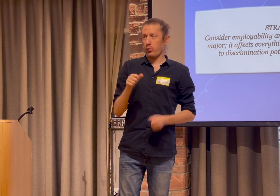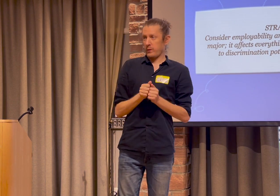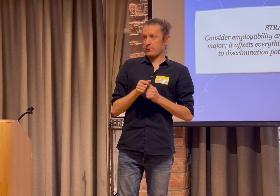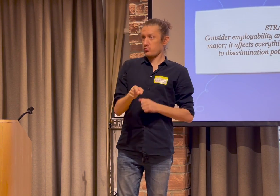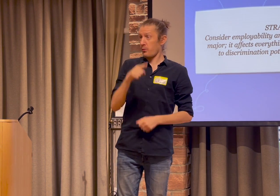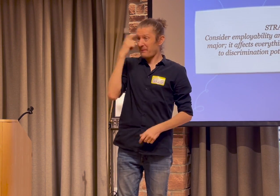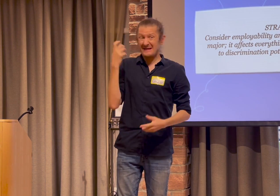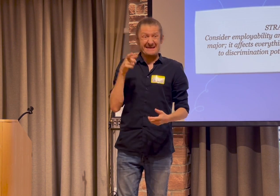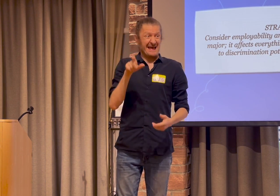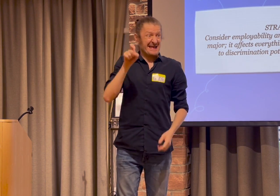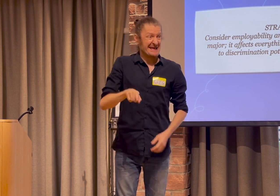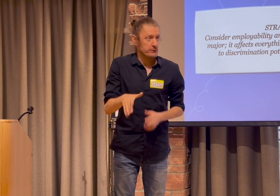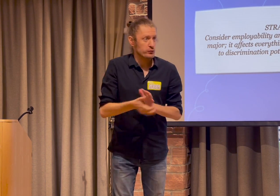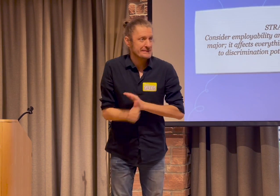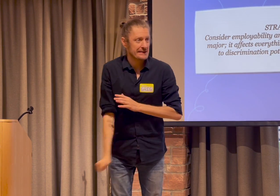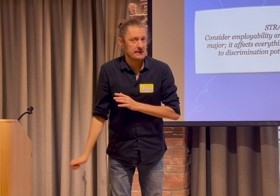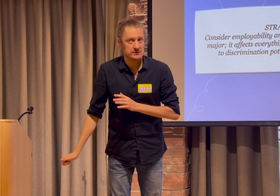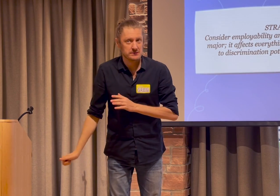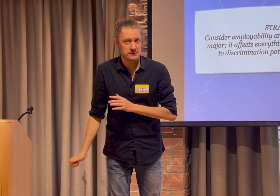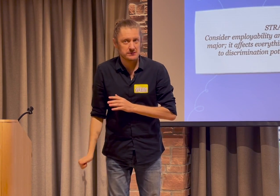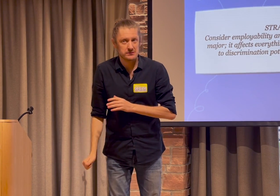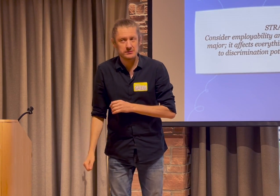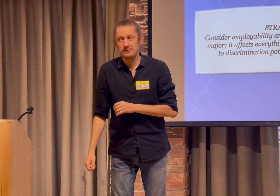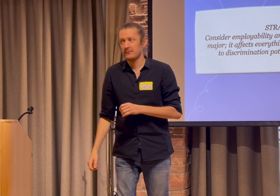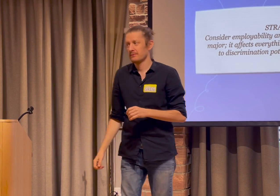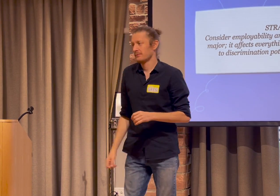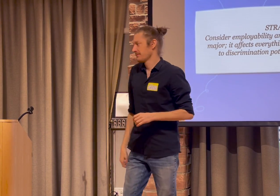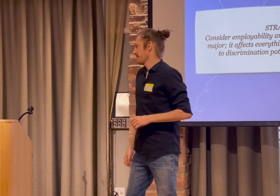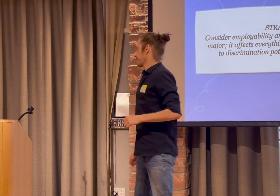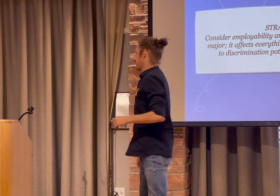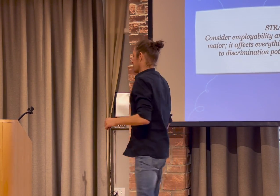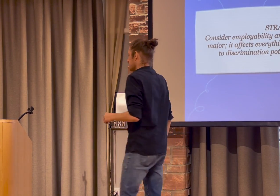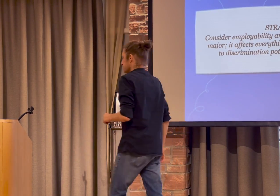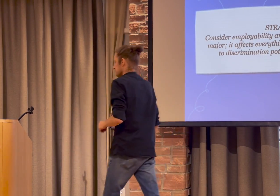person, companies are more willing to work with you because they need your skills.